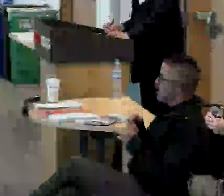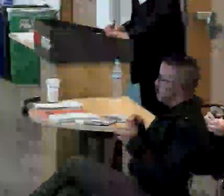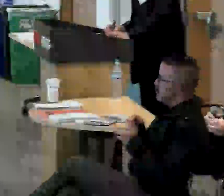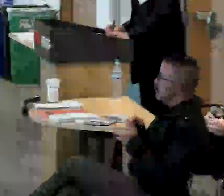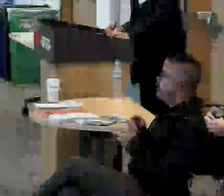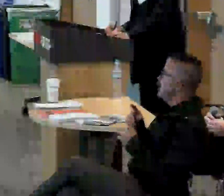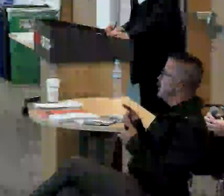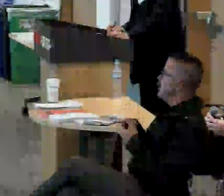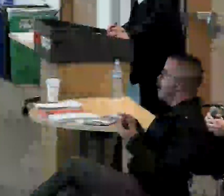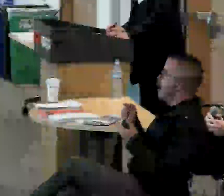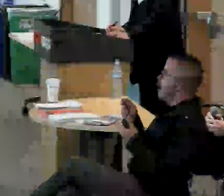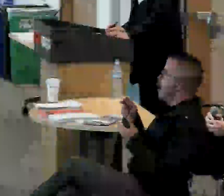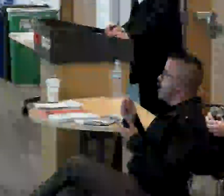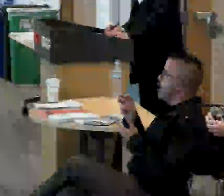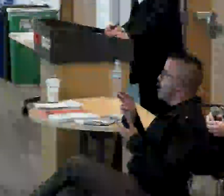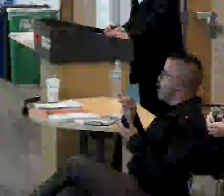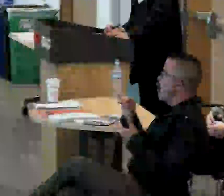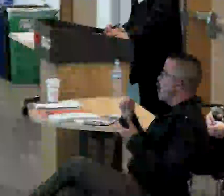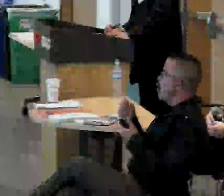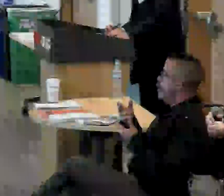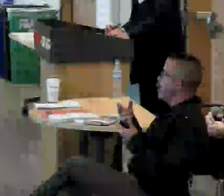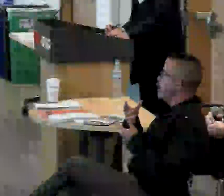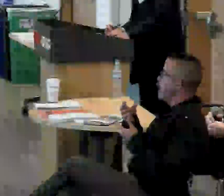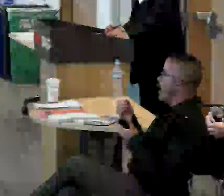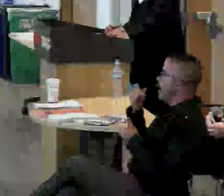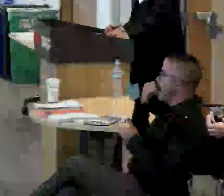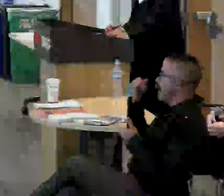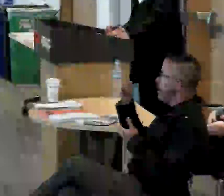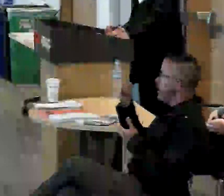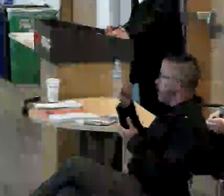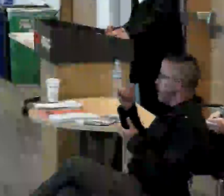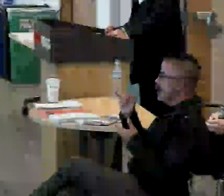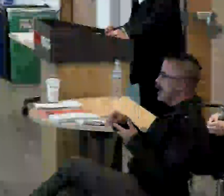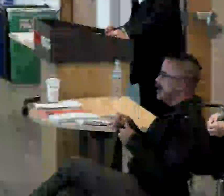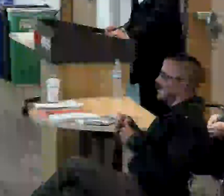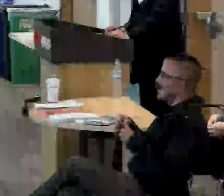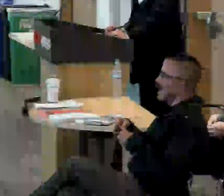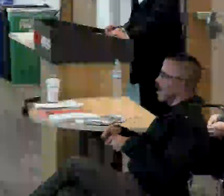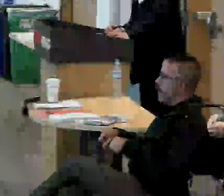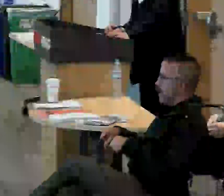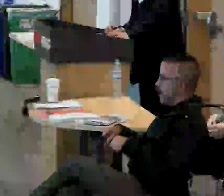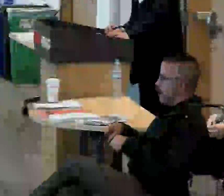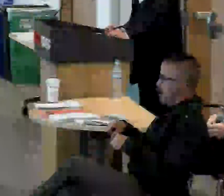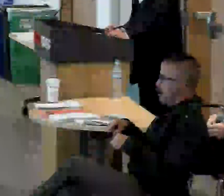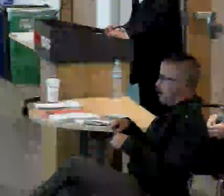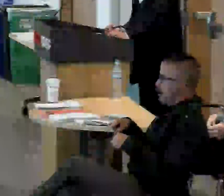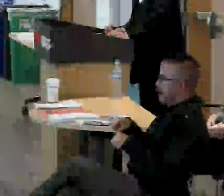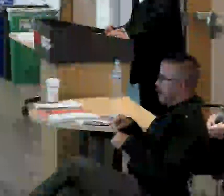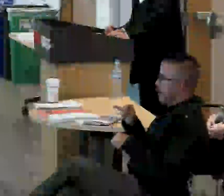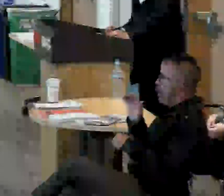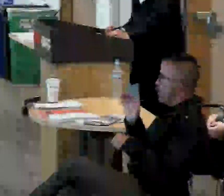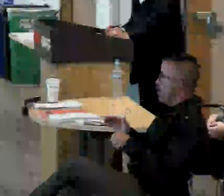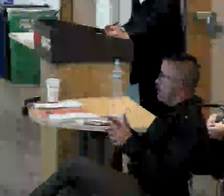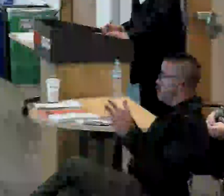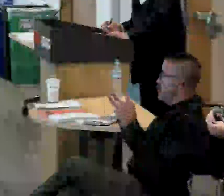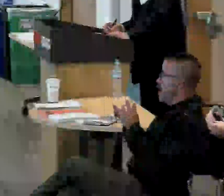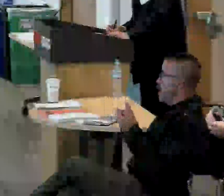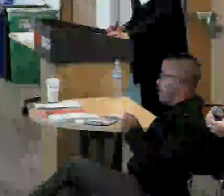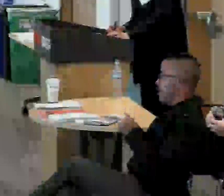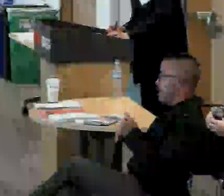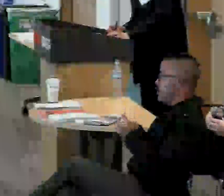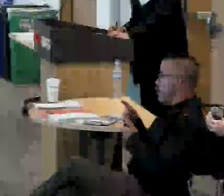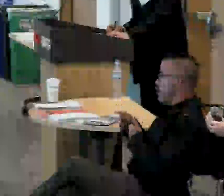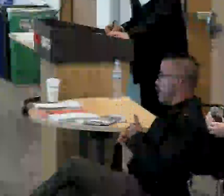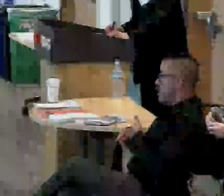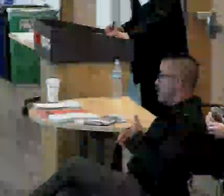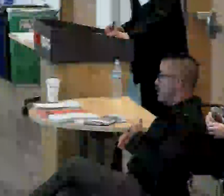the Wish and Idea programs, which are down payment assistance programs, which also will marry nice with this program because the savings